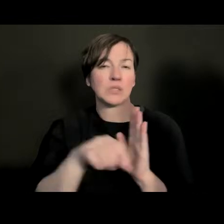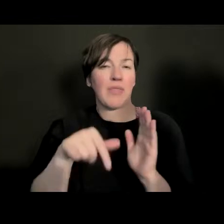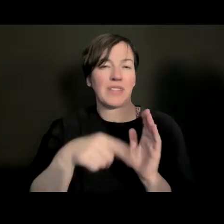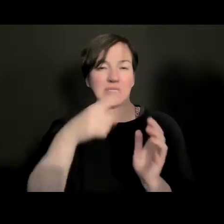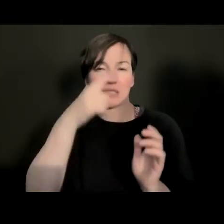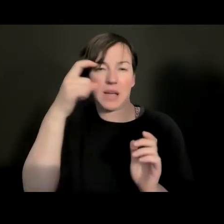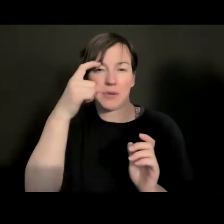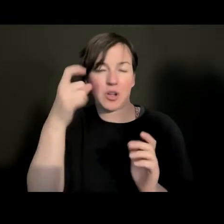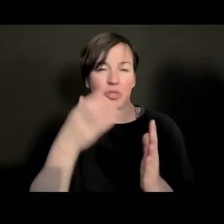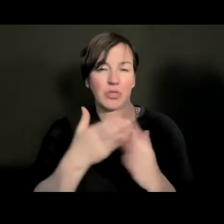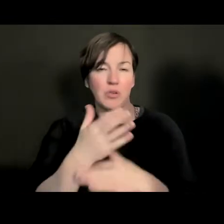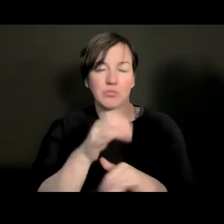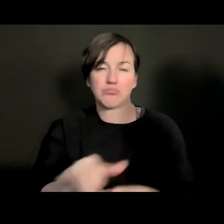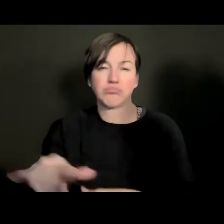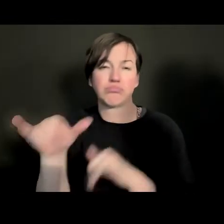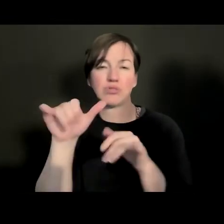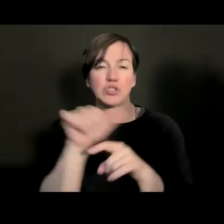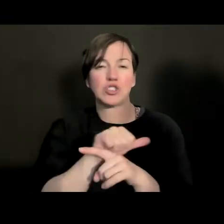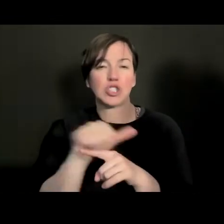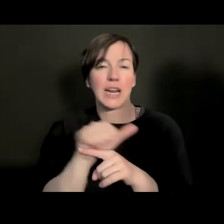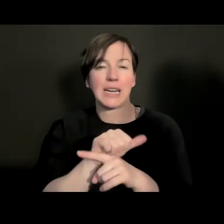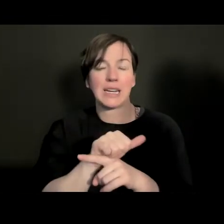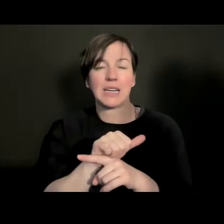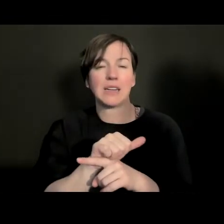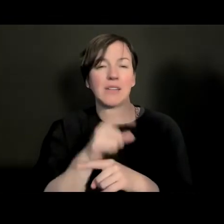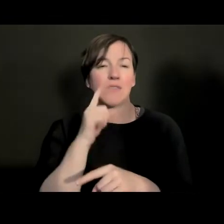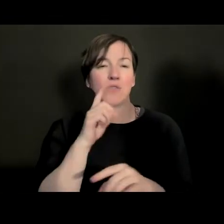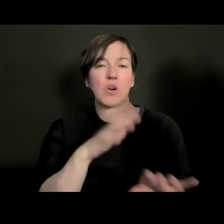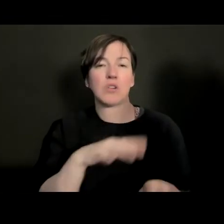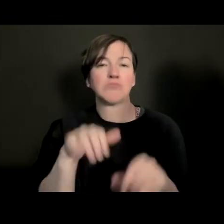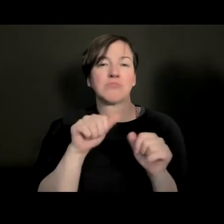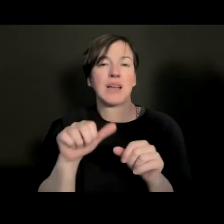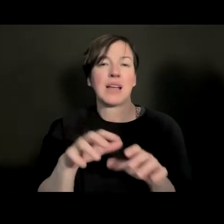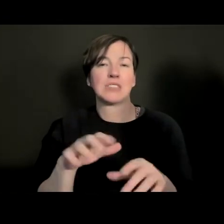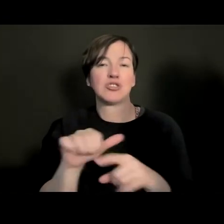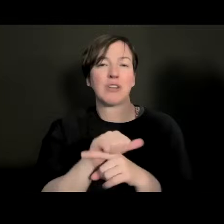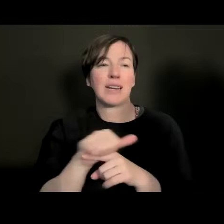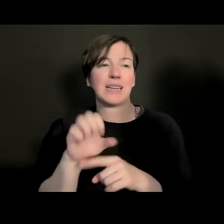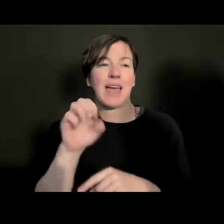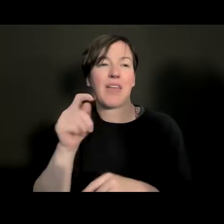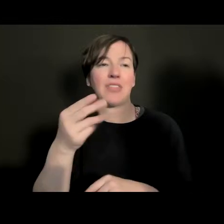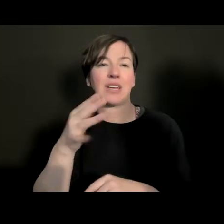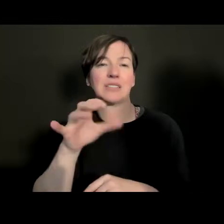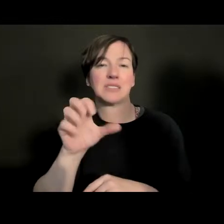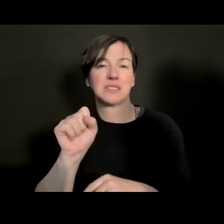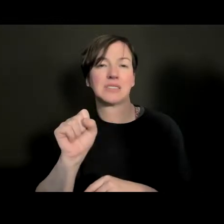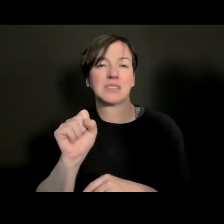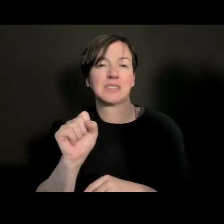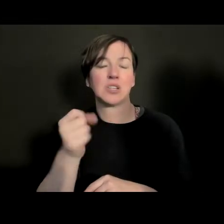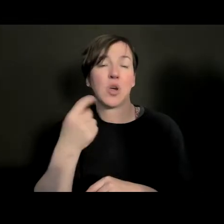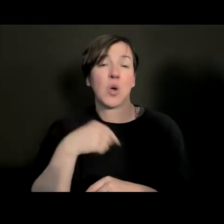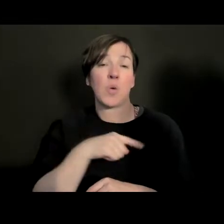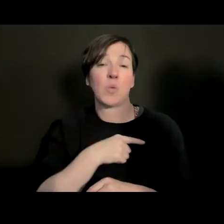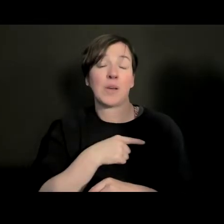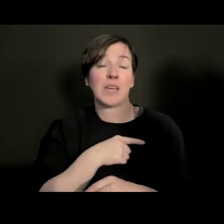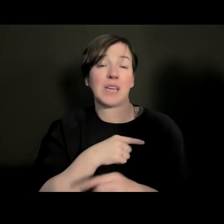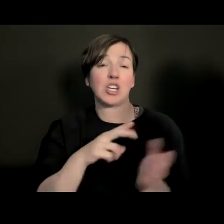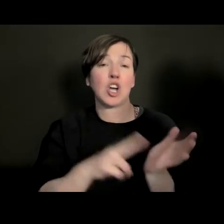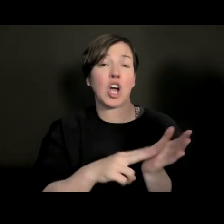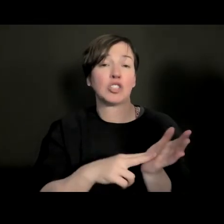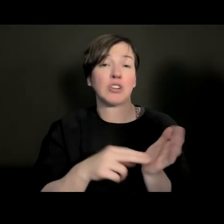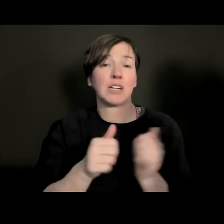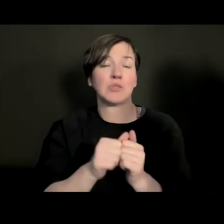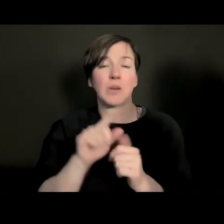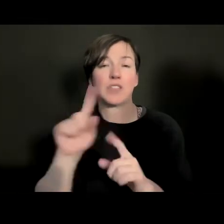our usual training modules for the board to take the ethics training. So we contract out with Target